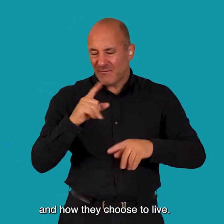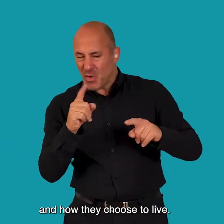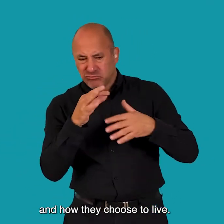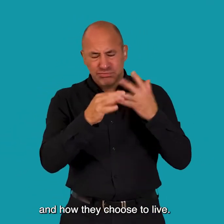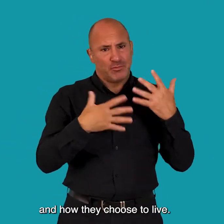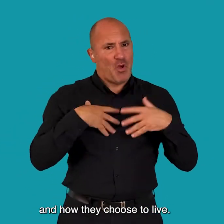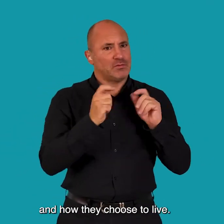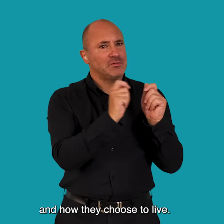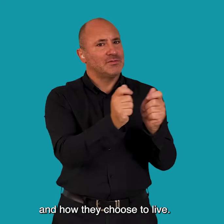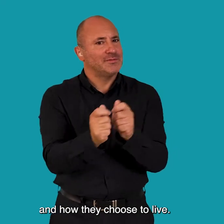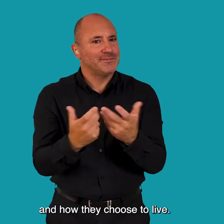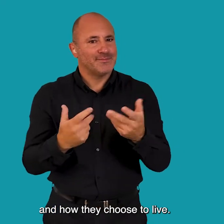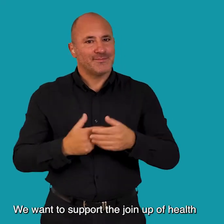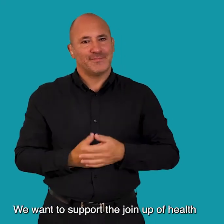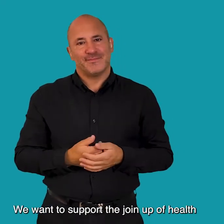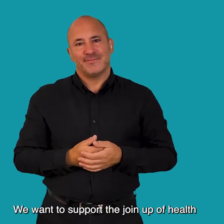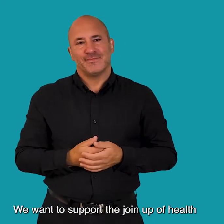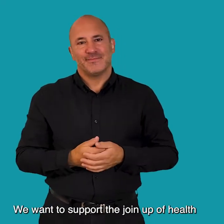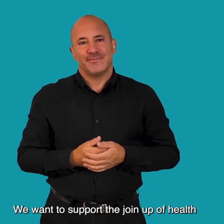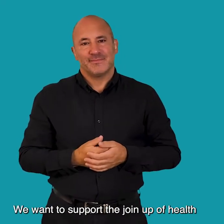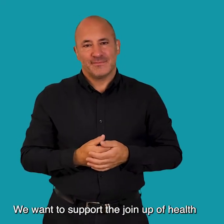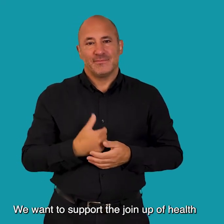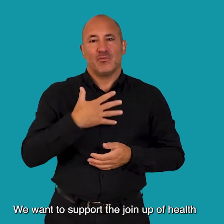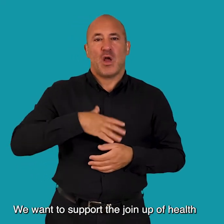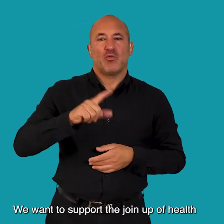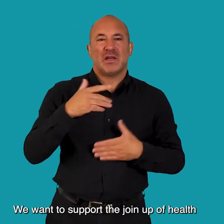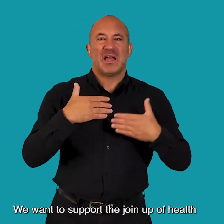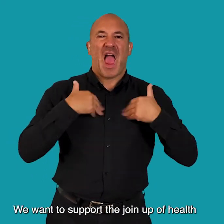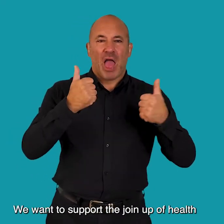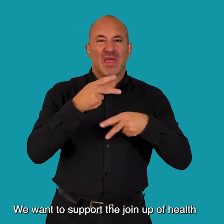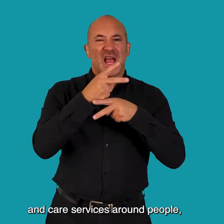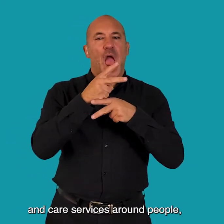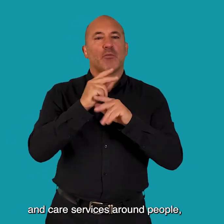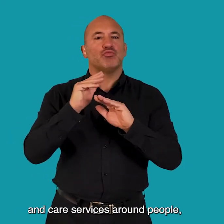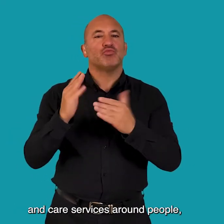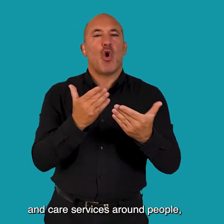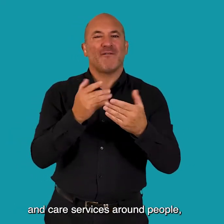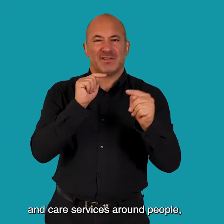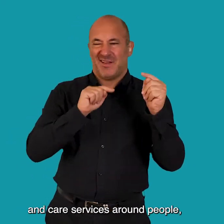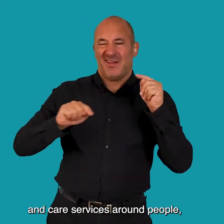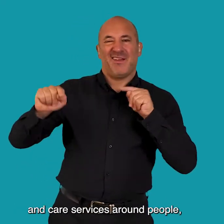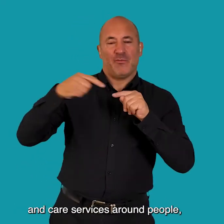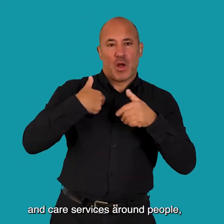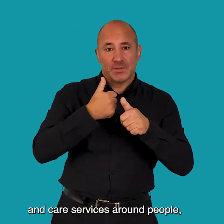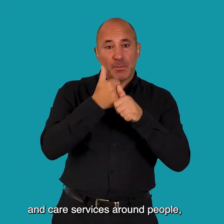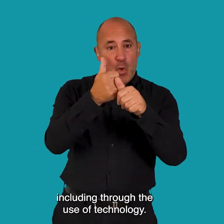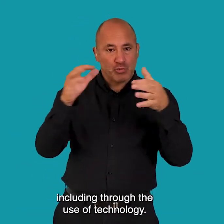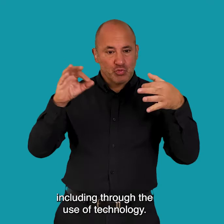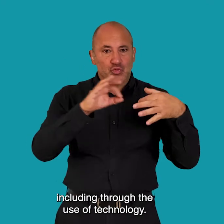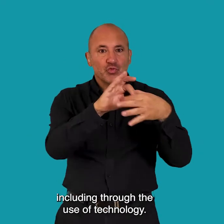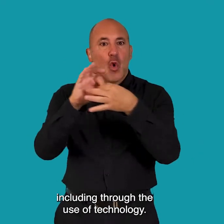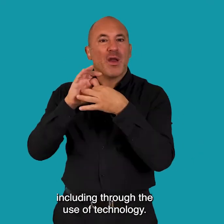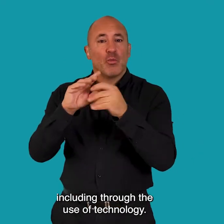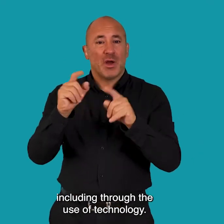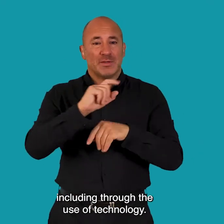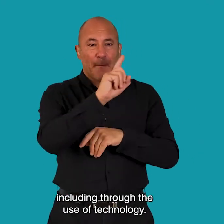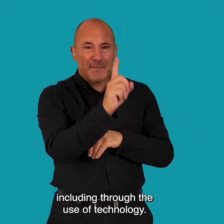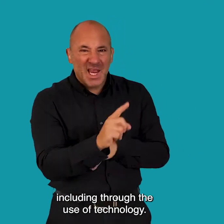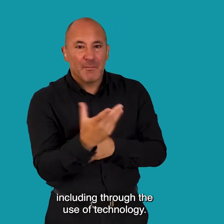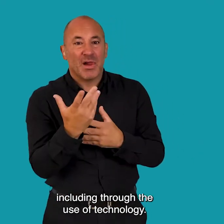to live. We want to support the join-up of health and care services around people, including through the use of